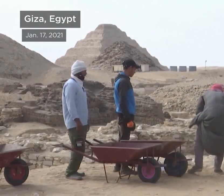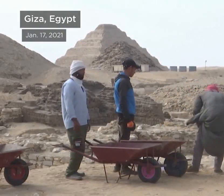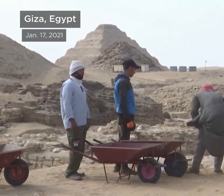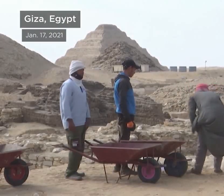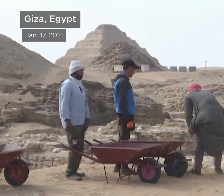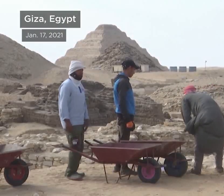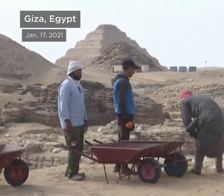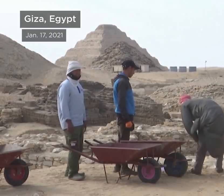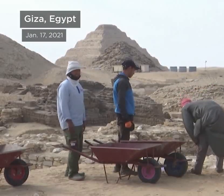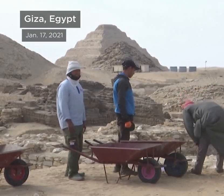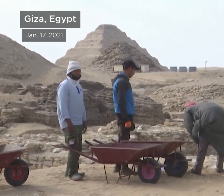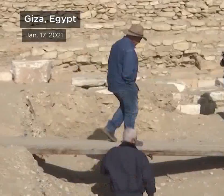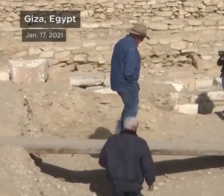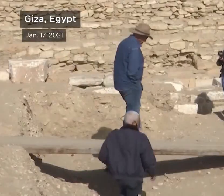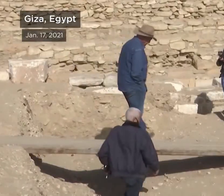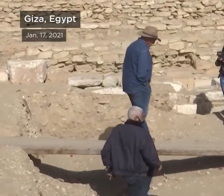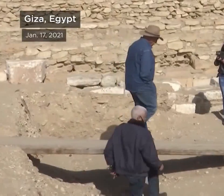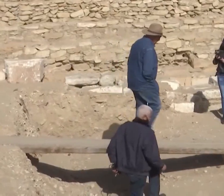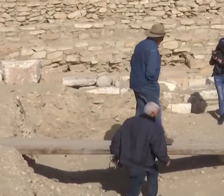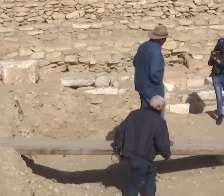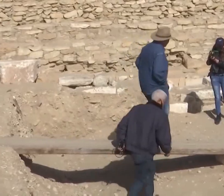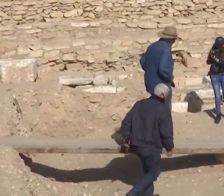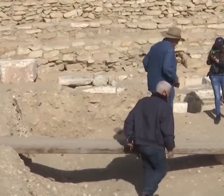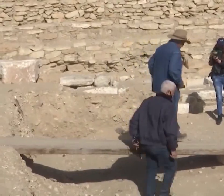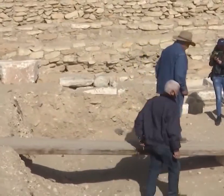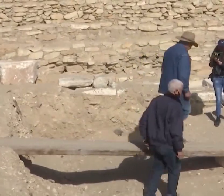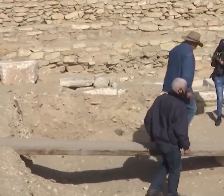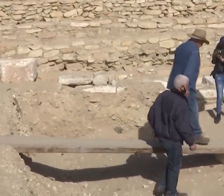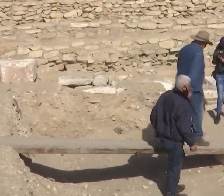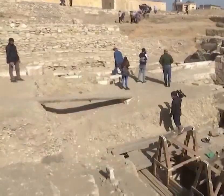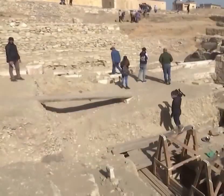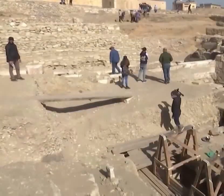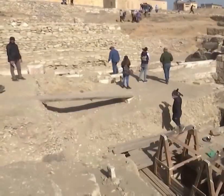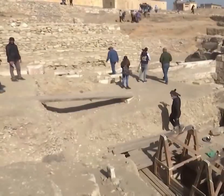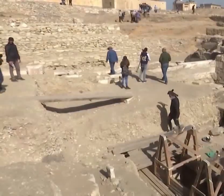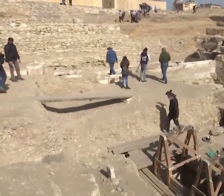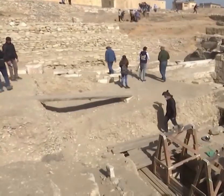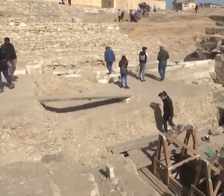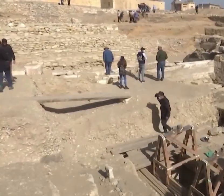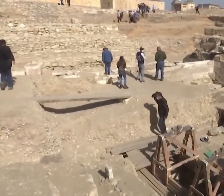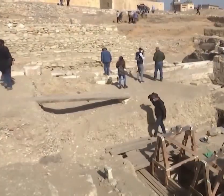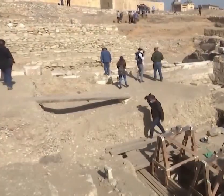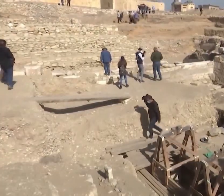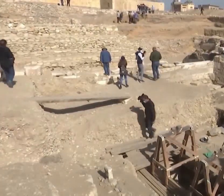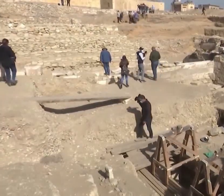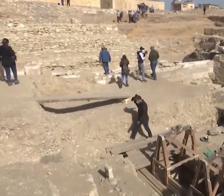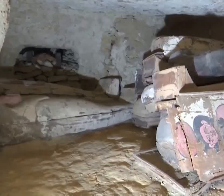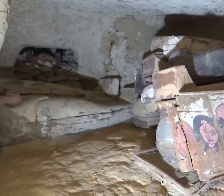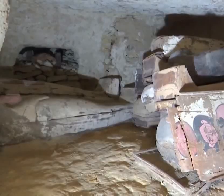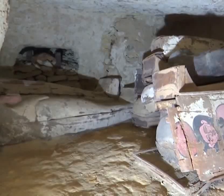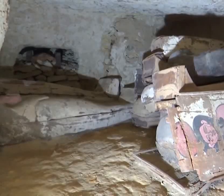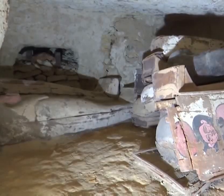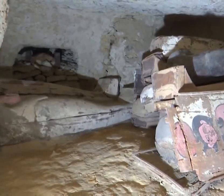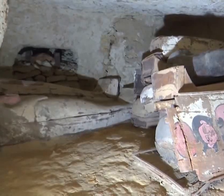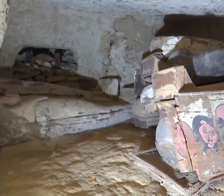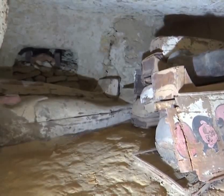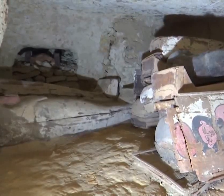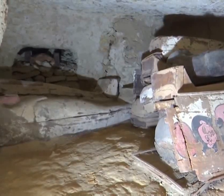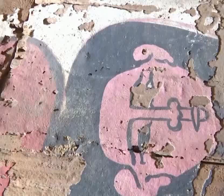A major discovery that we found in the shadow of the Step Pyramid, the oldest pyramid in Egypt. But my excavation has happened near